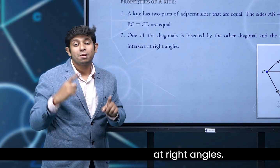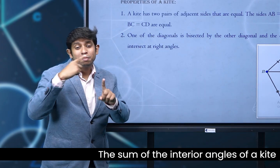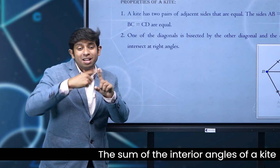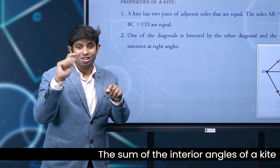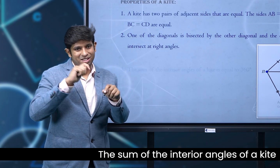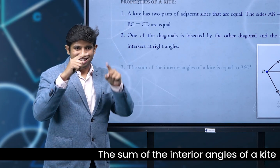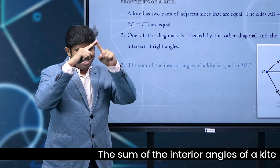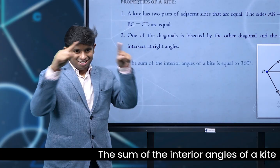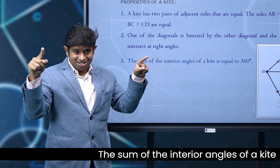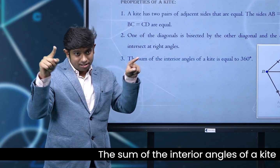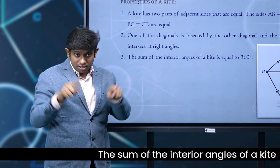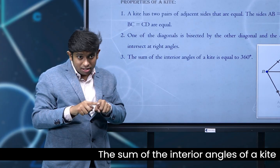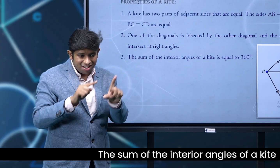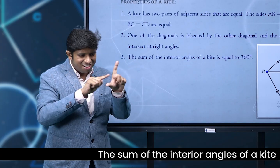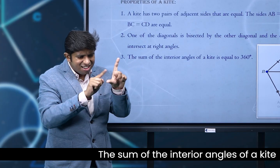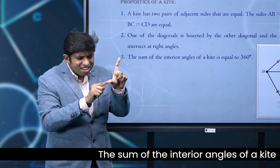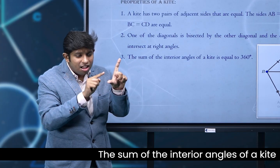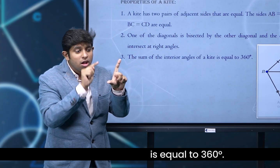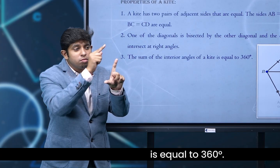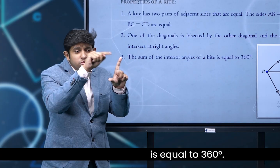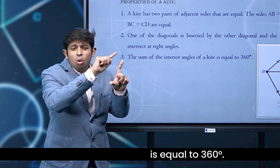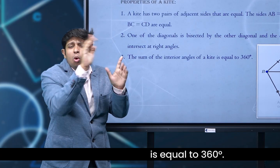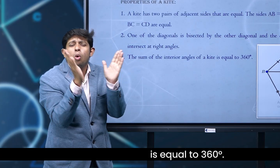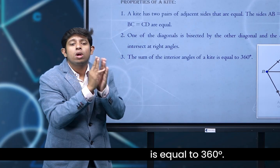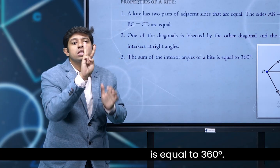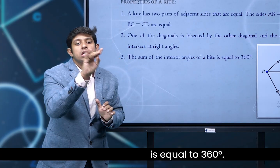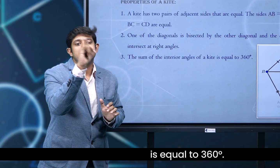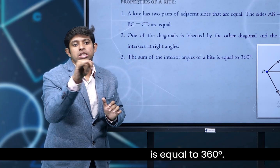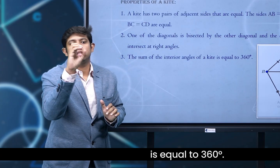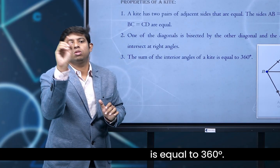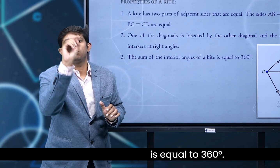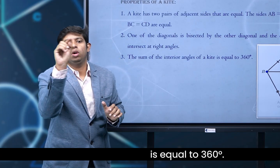The sum of the interior angles of a kite is equal to 360 degrees.